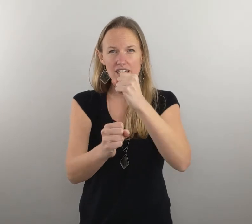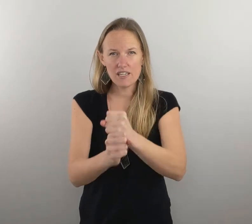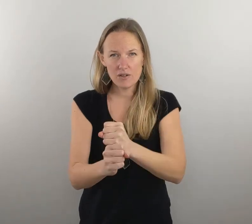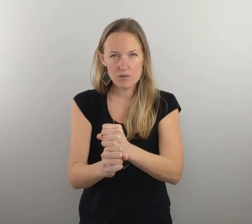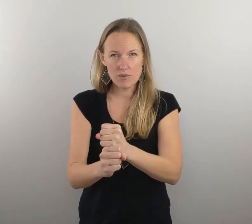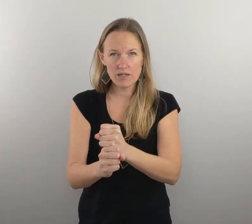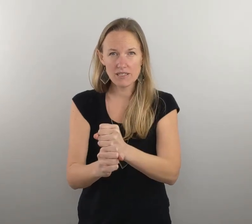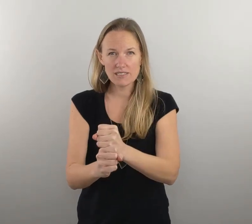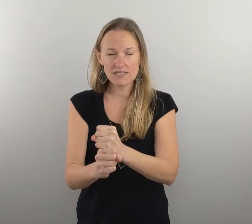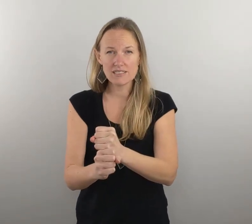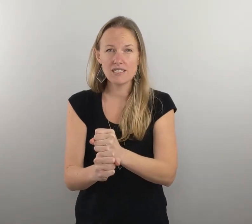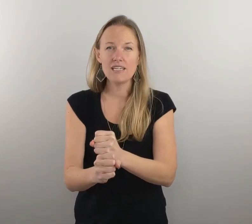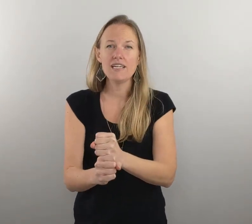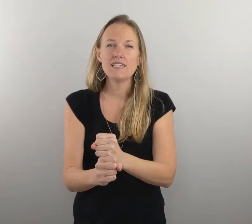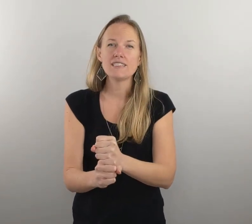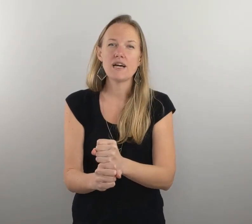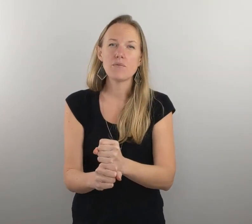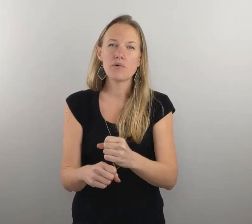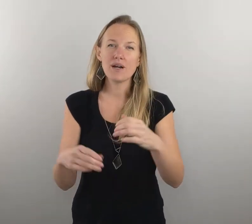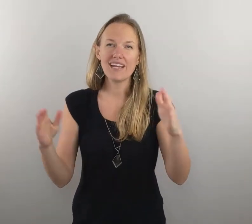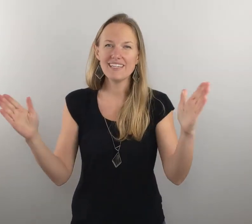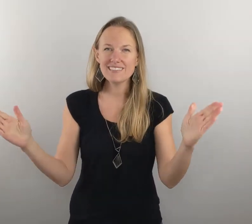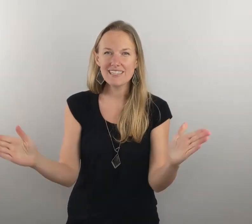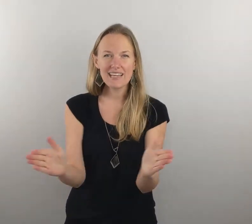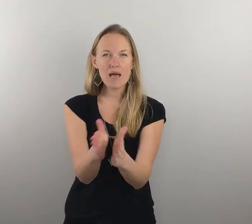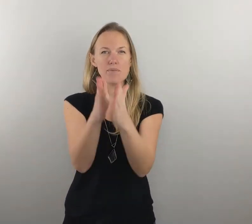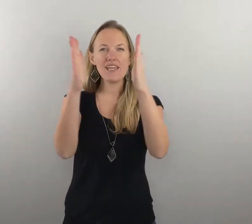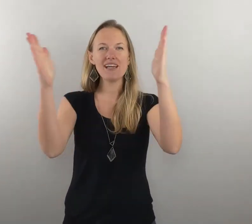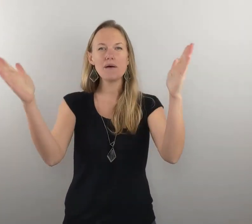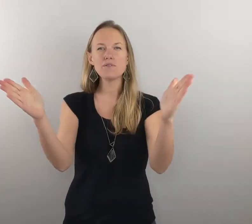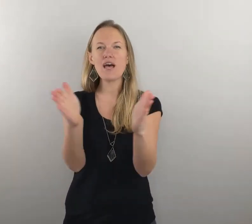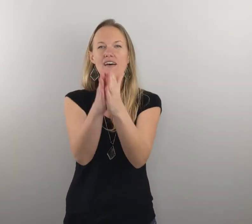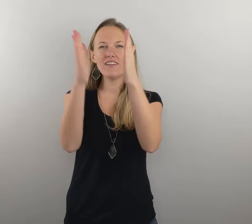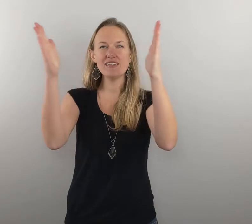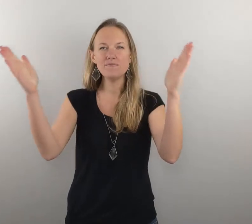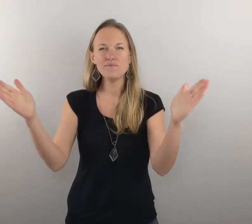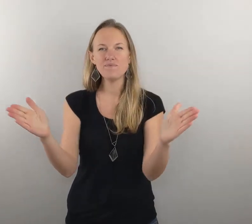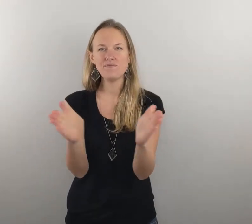Okay, works, shall praise, clapping up to heaven.